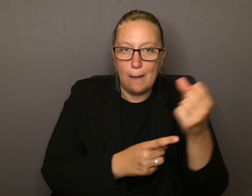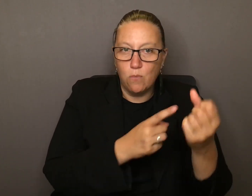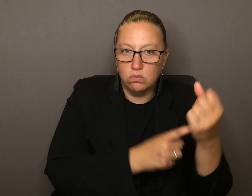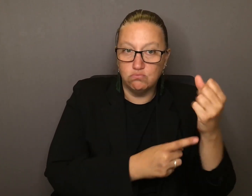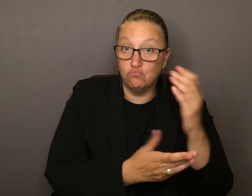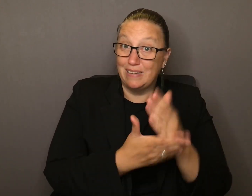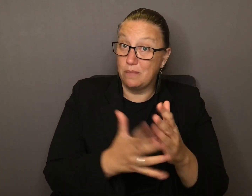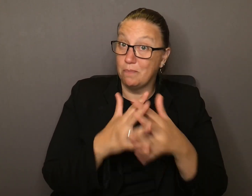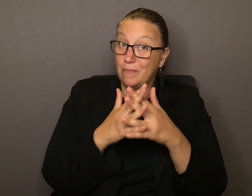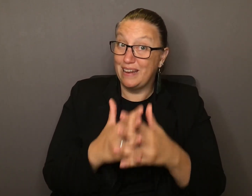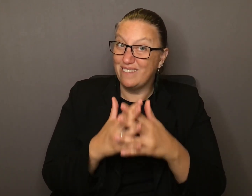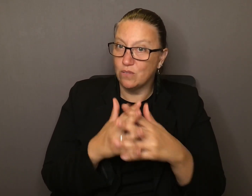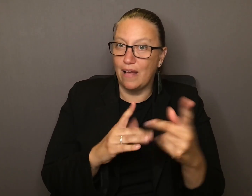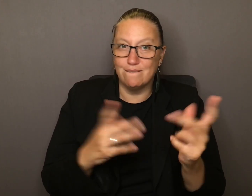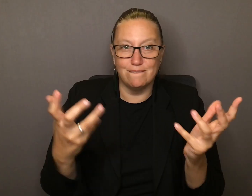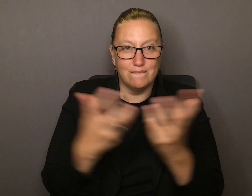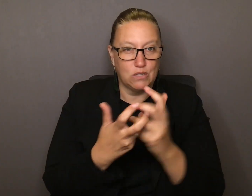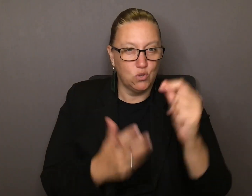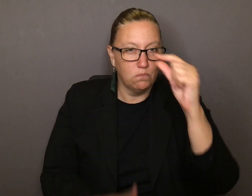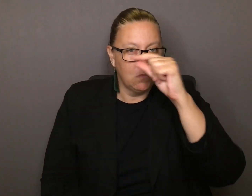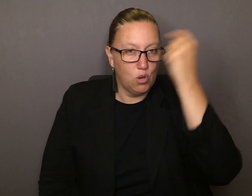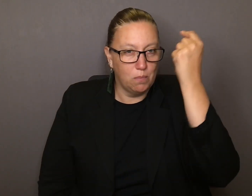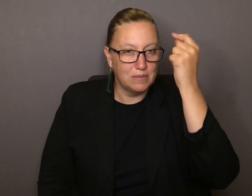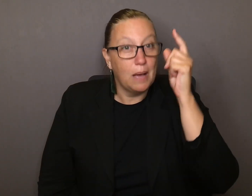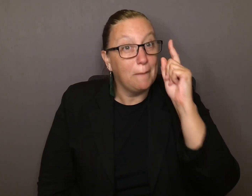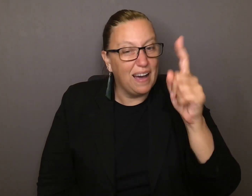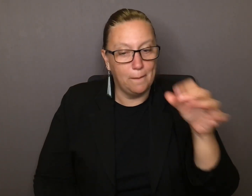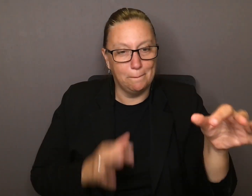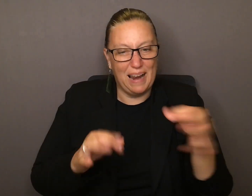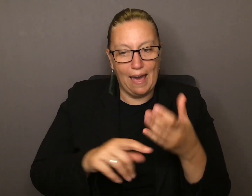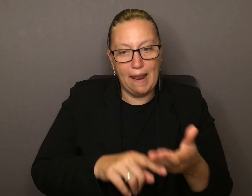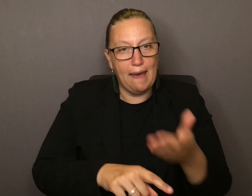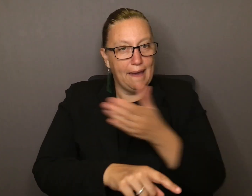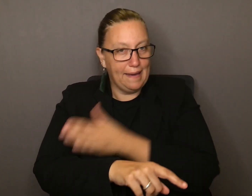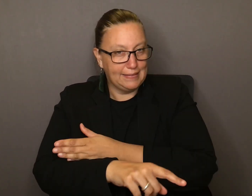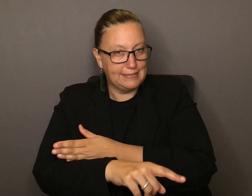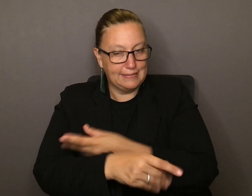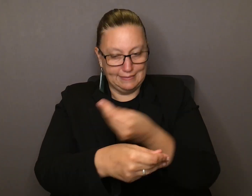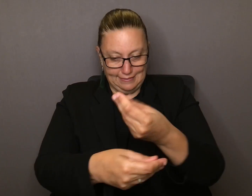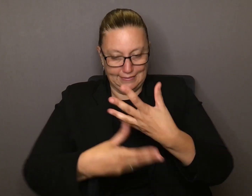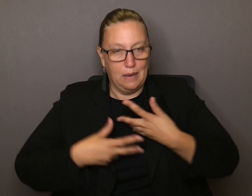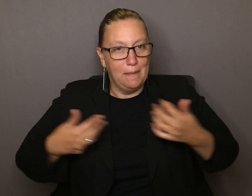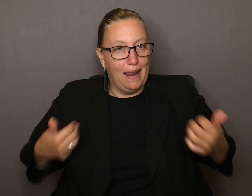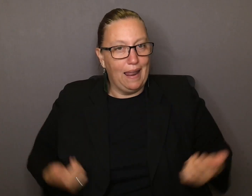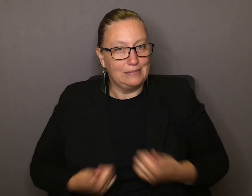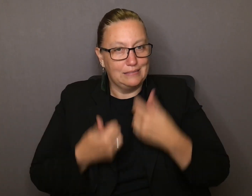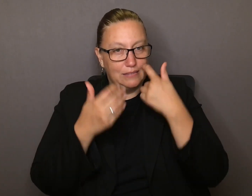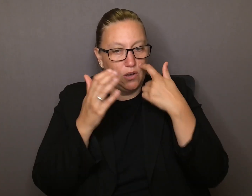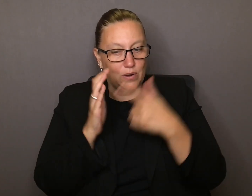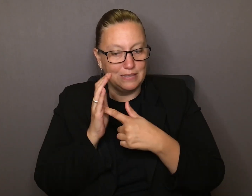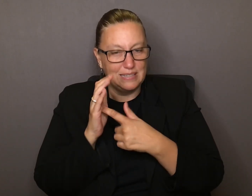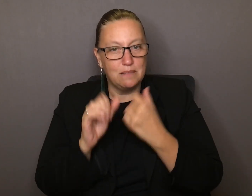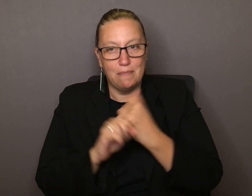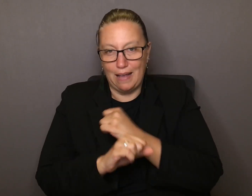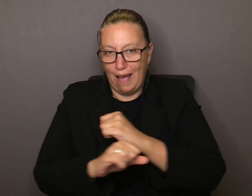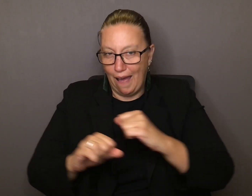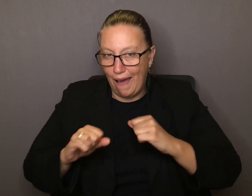plan ahead, give plenty of notice, and make our participation easy and accessible. Organisations like the